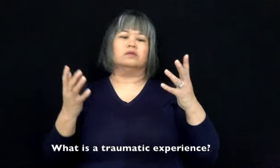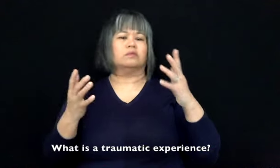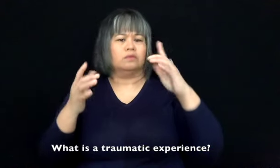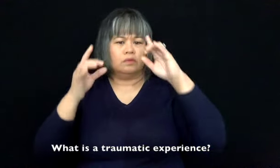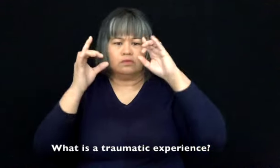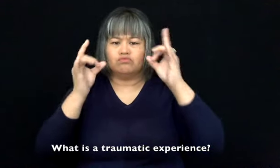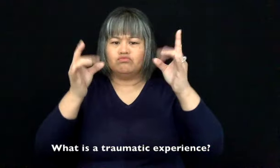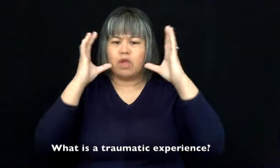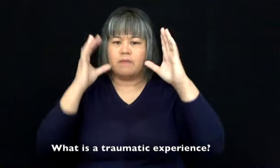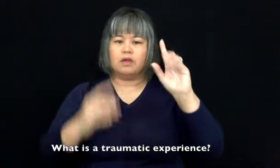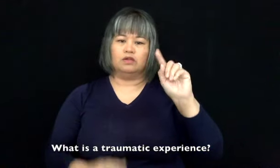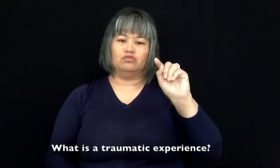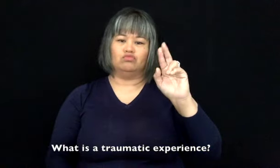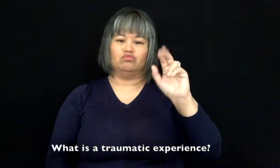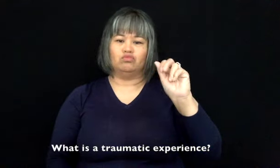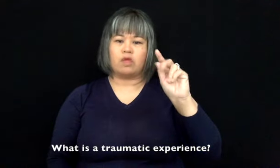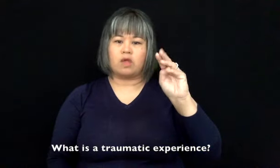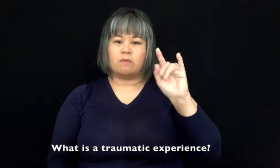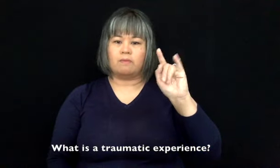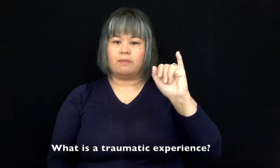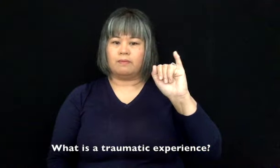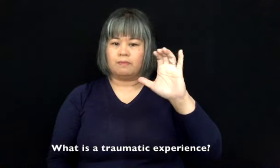What is a traumatic experience?